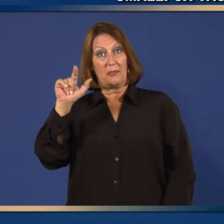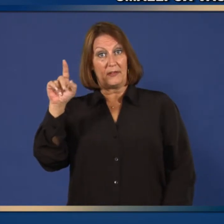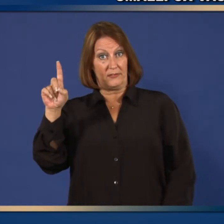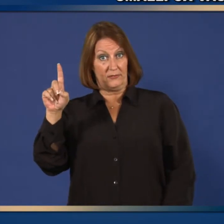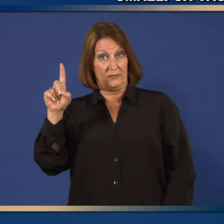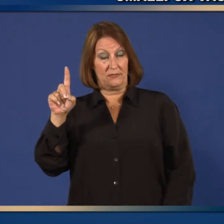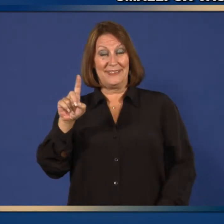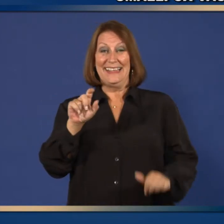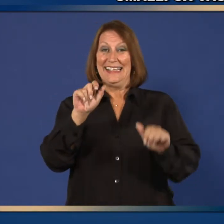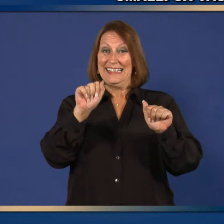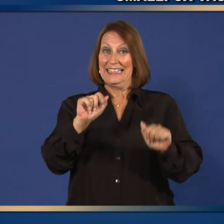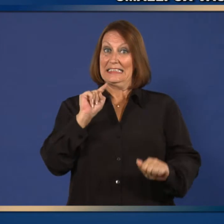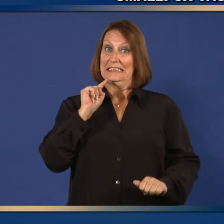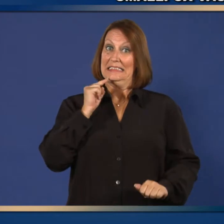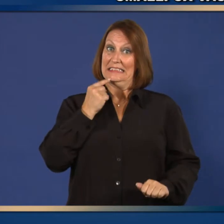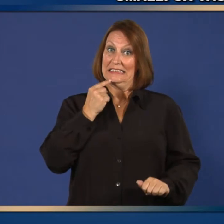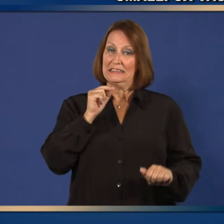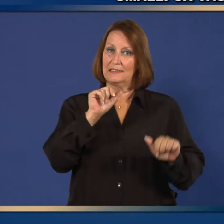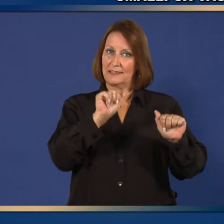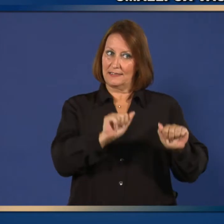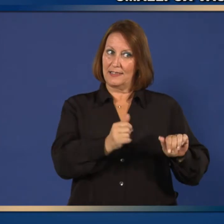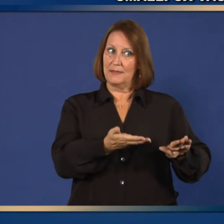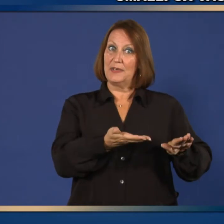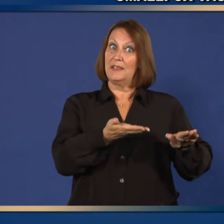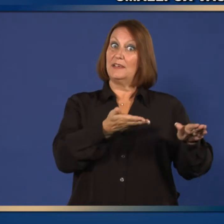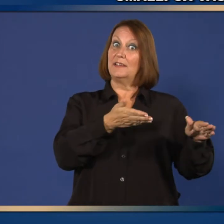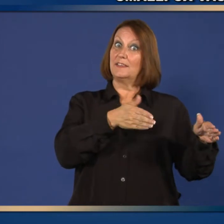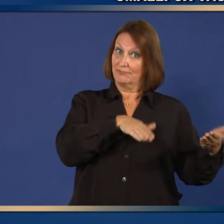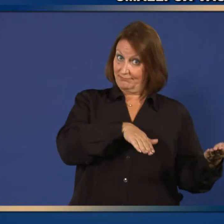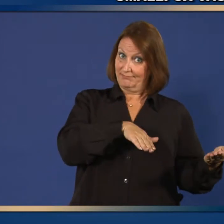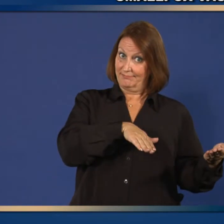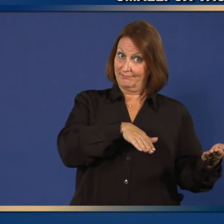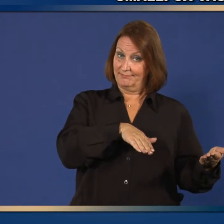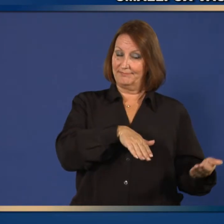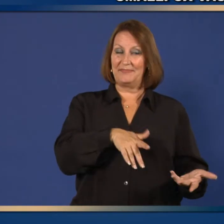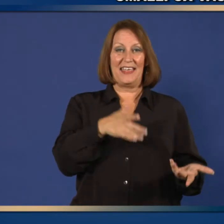It is not known who is at risk for this problem.